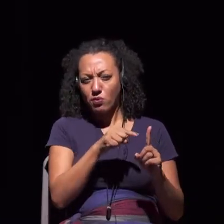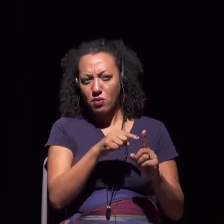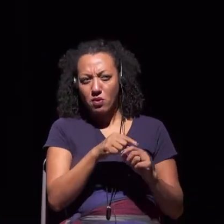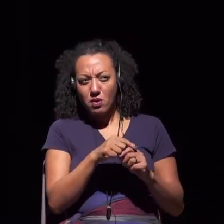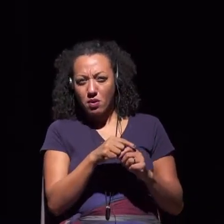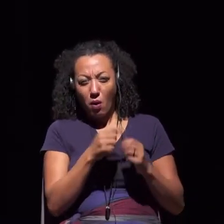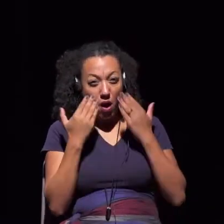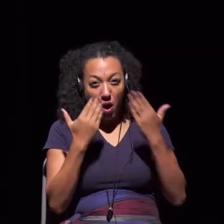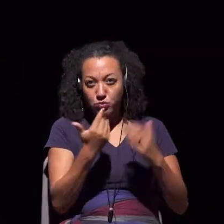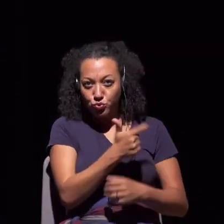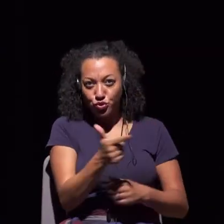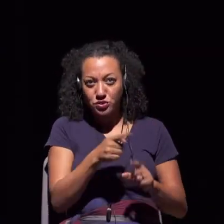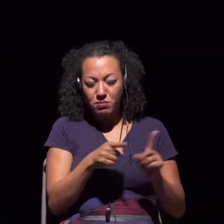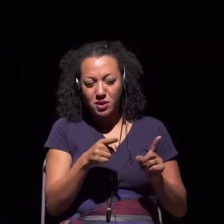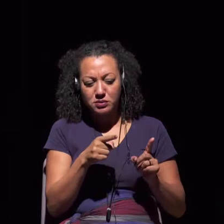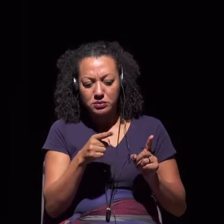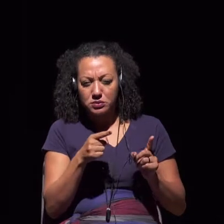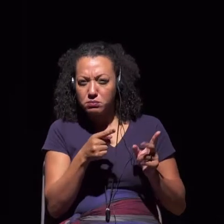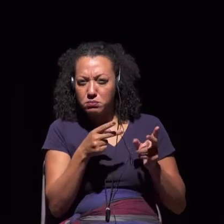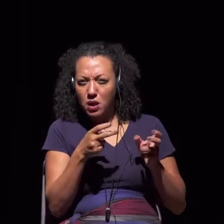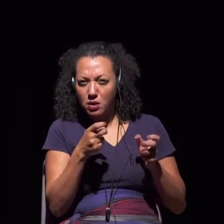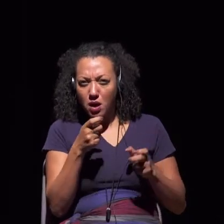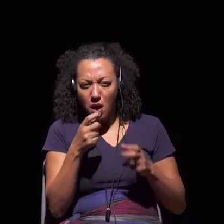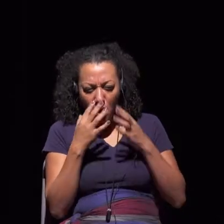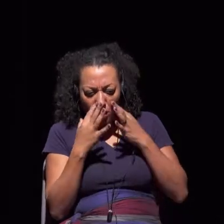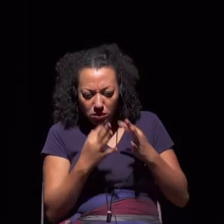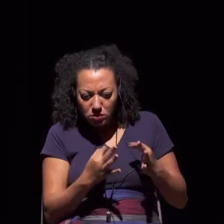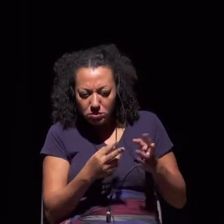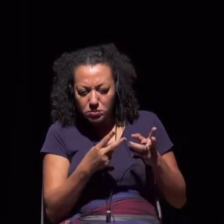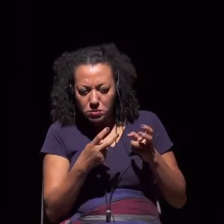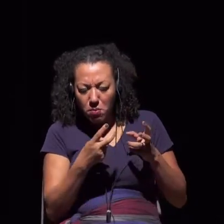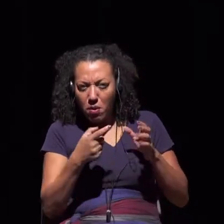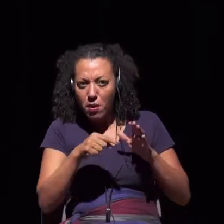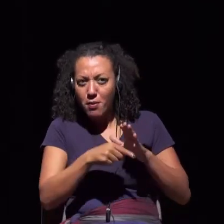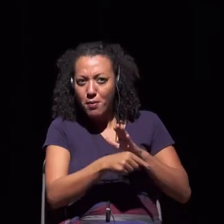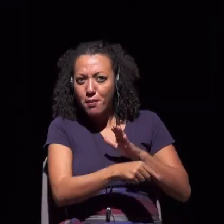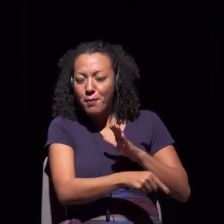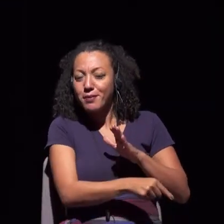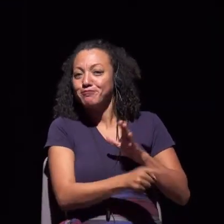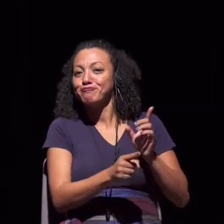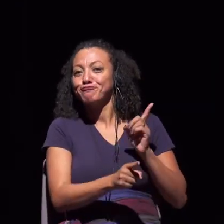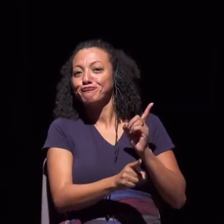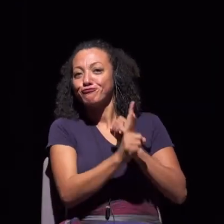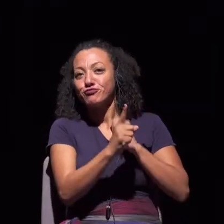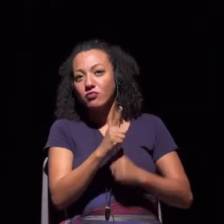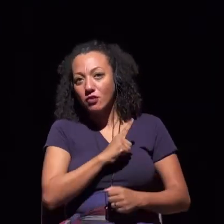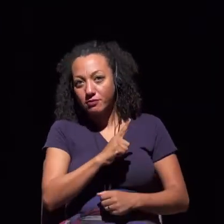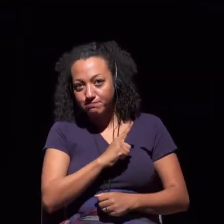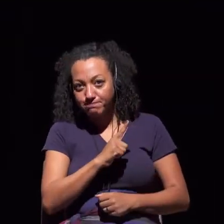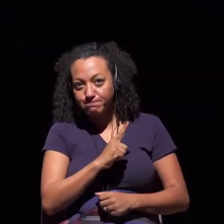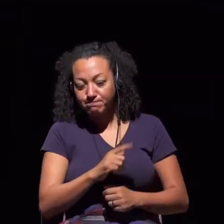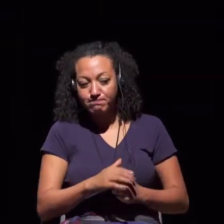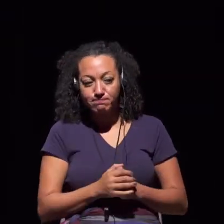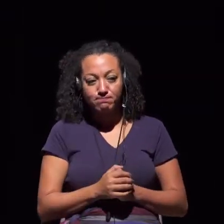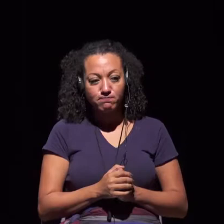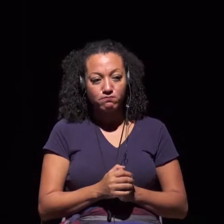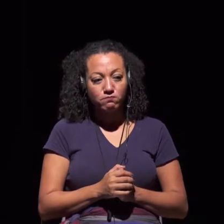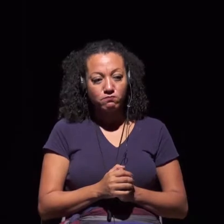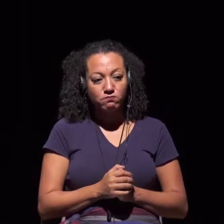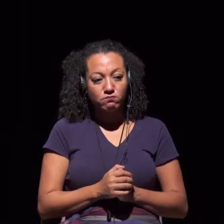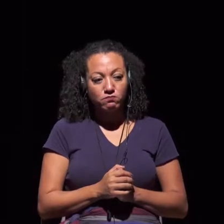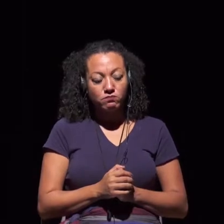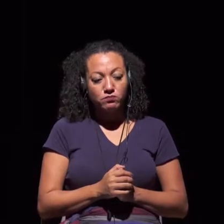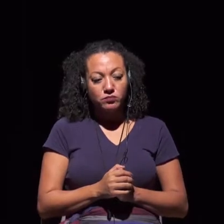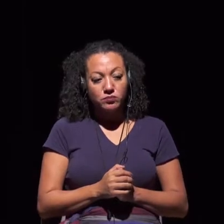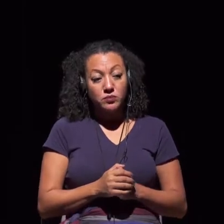realize that it's something that is deeper than you might imagine. And so, you know, I had to